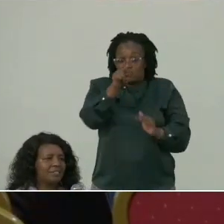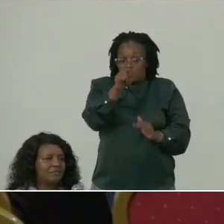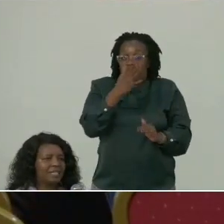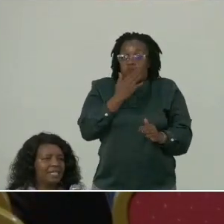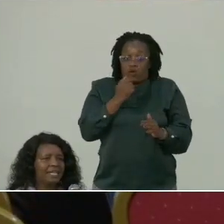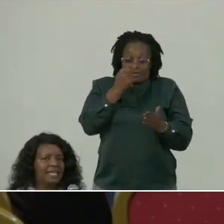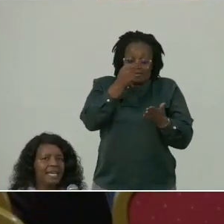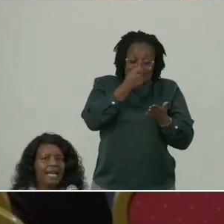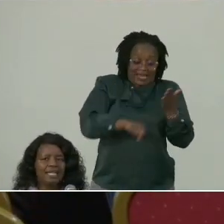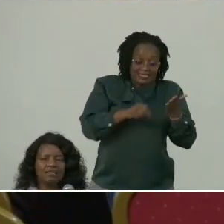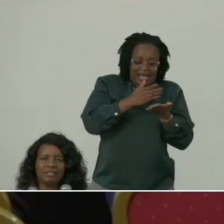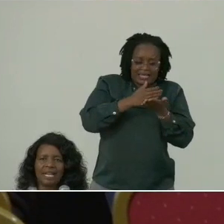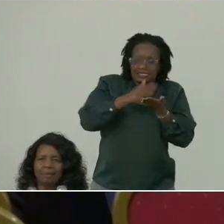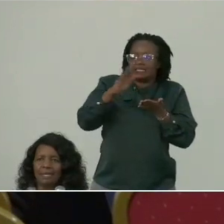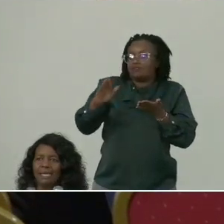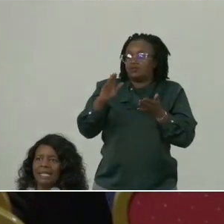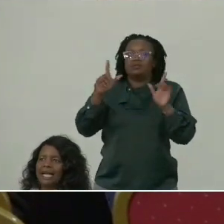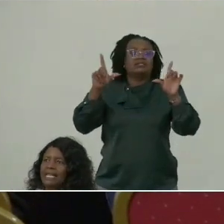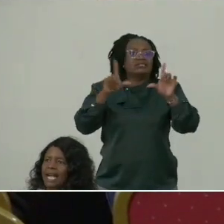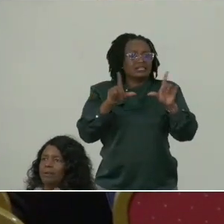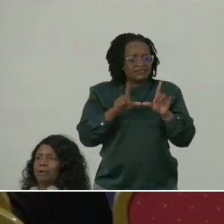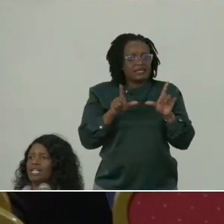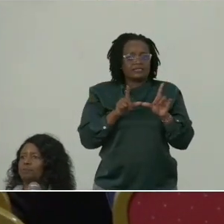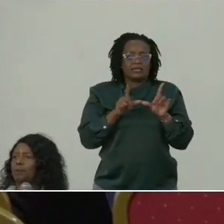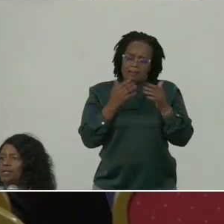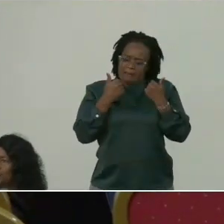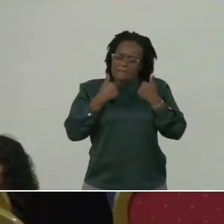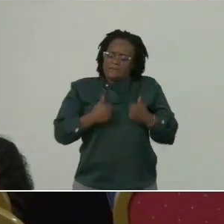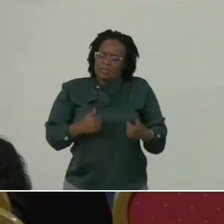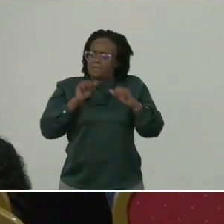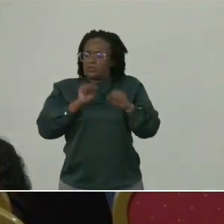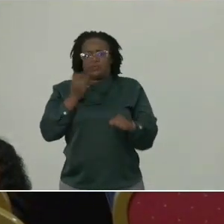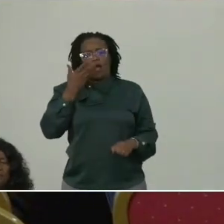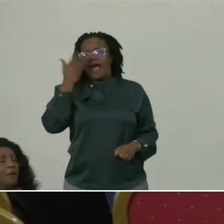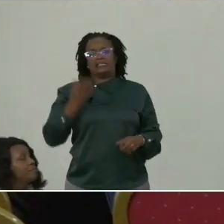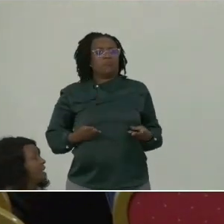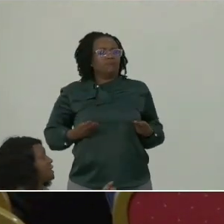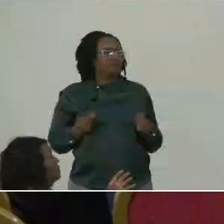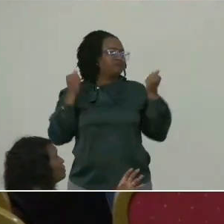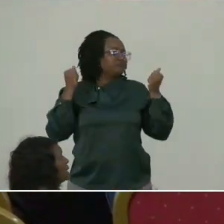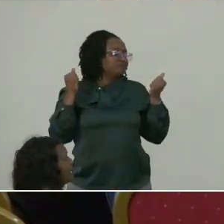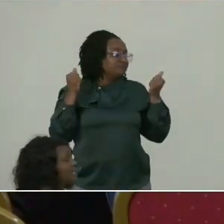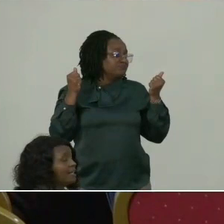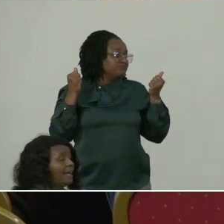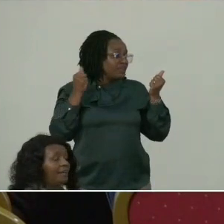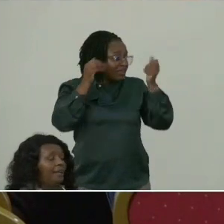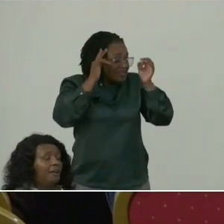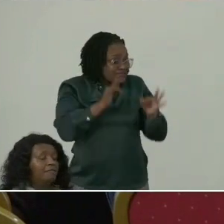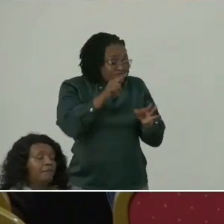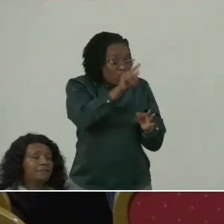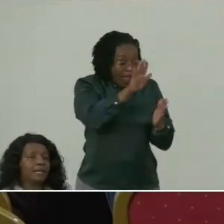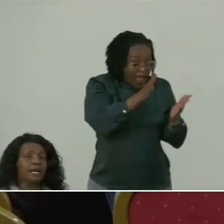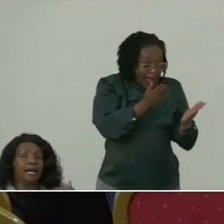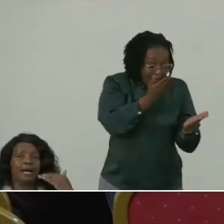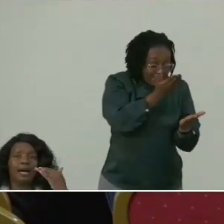exemption certificate and it's not coming, that I will respond to. If you have placed your application